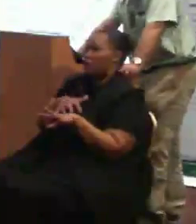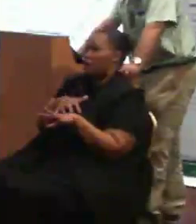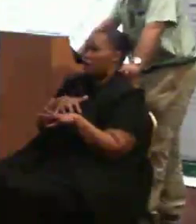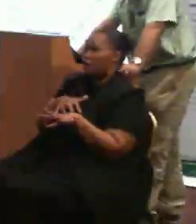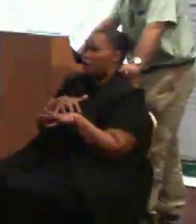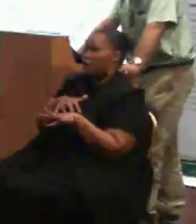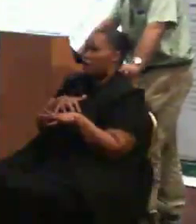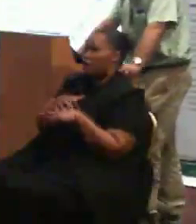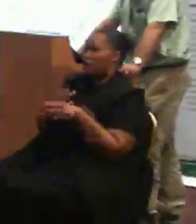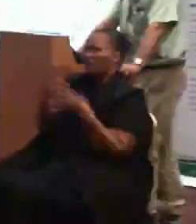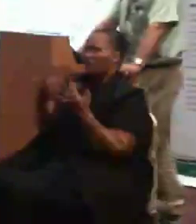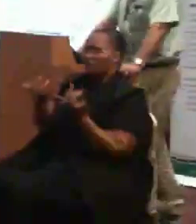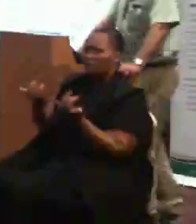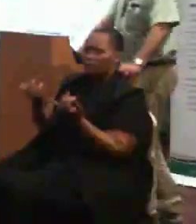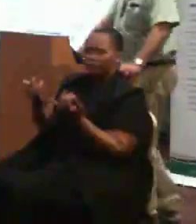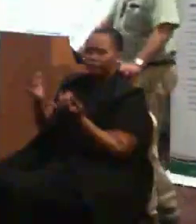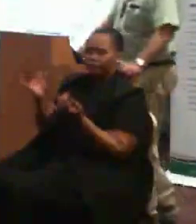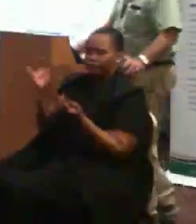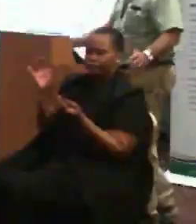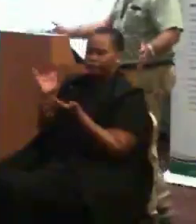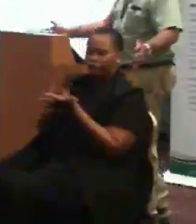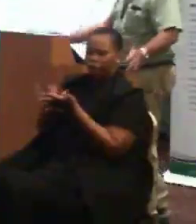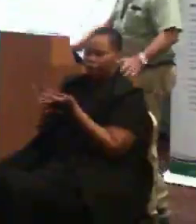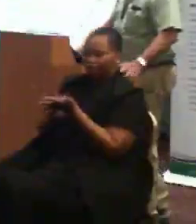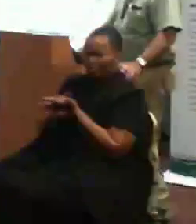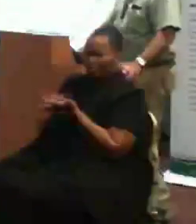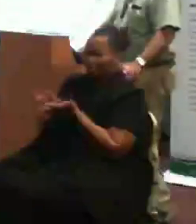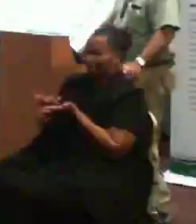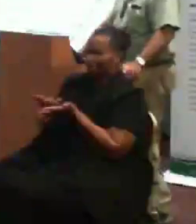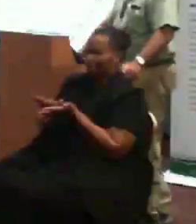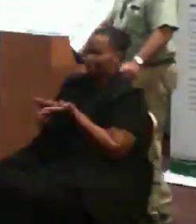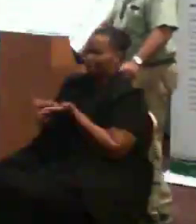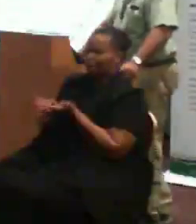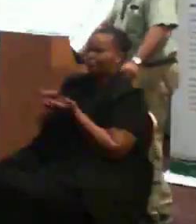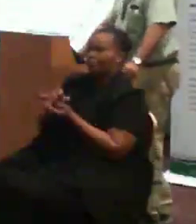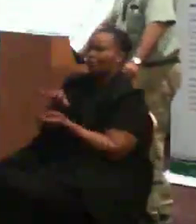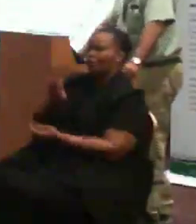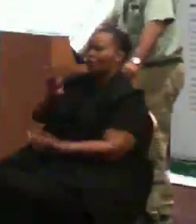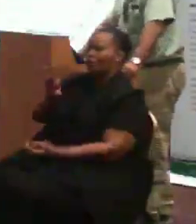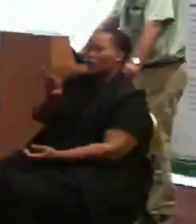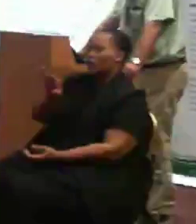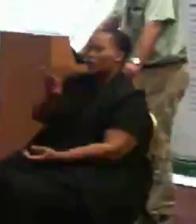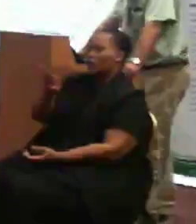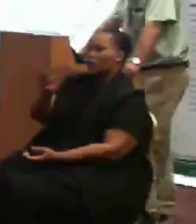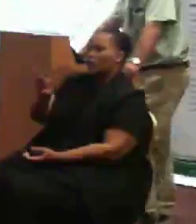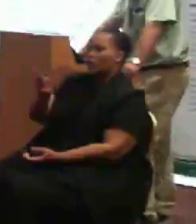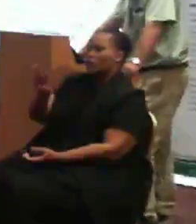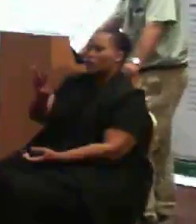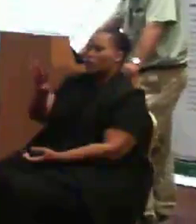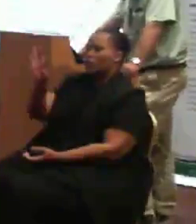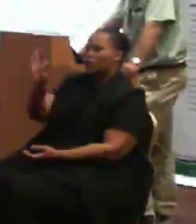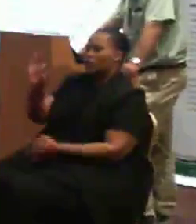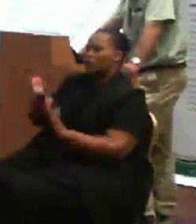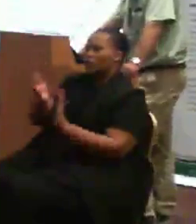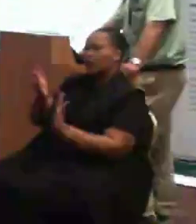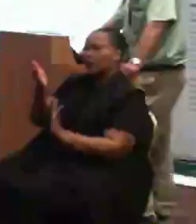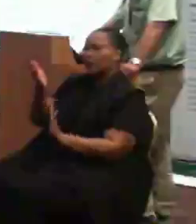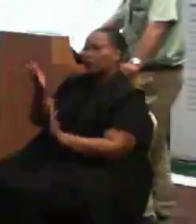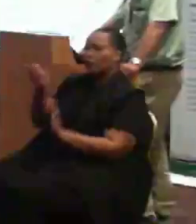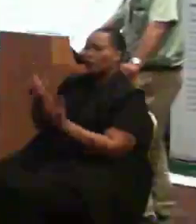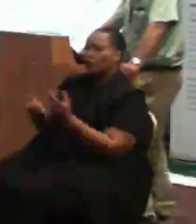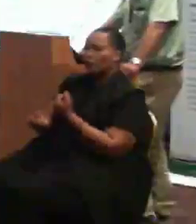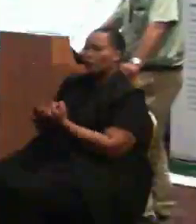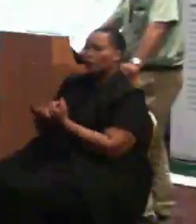the numbers don't add up. Now what did Eskom with this 334% increase, and what has